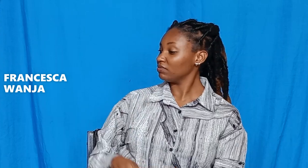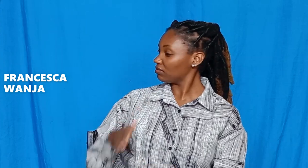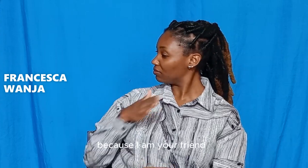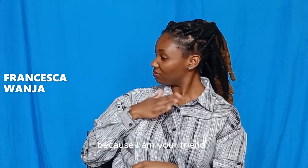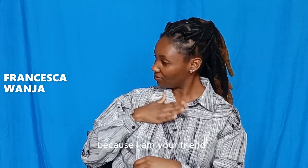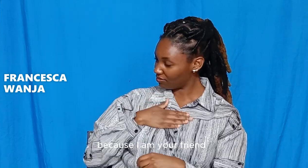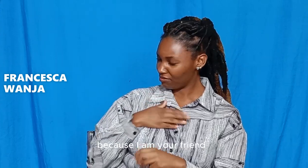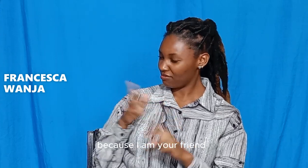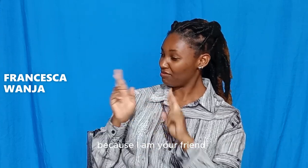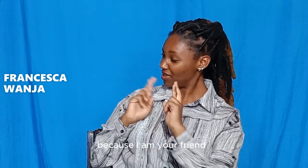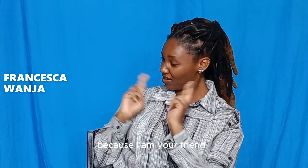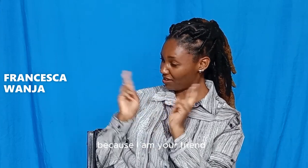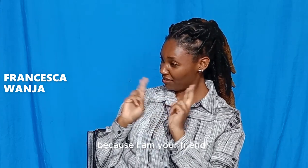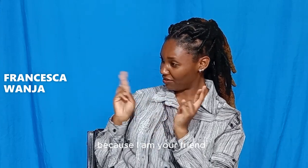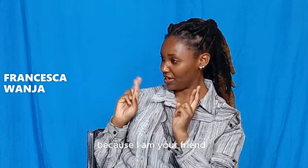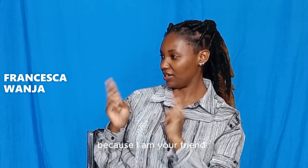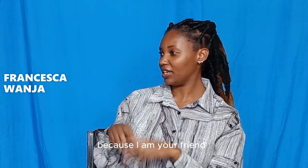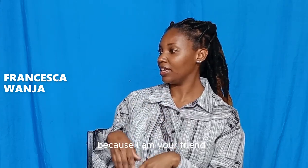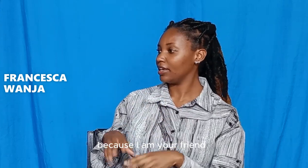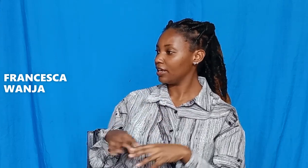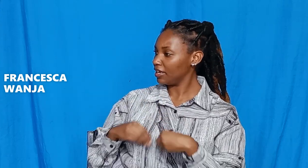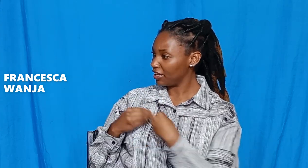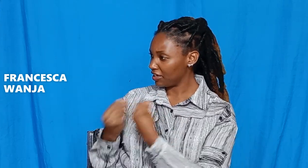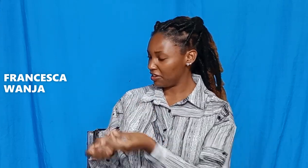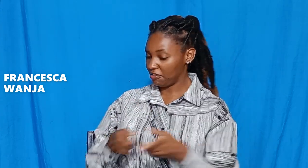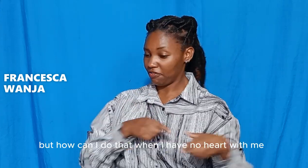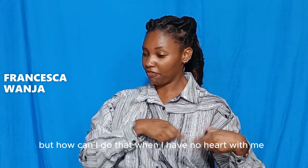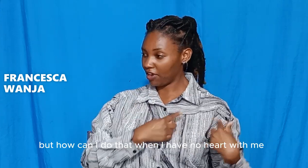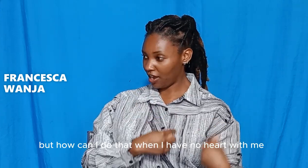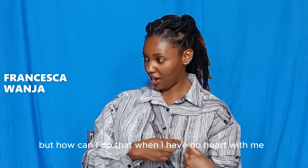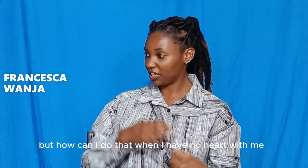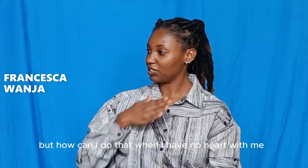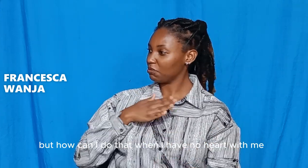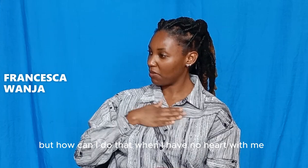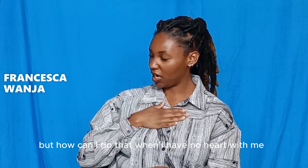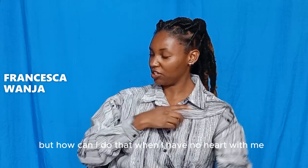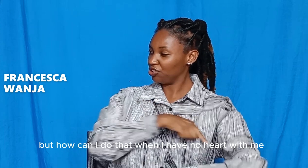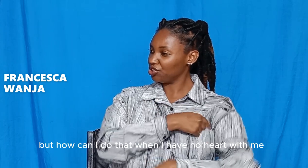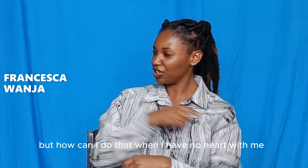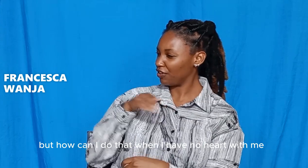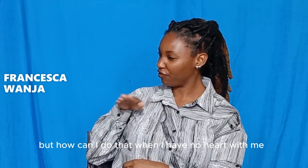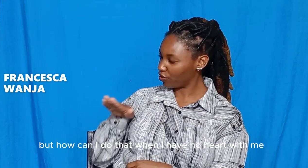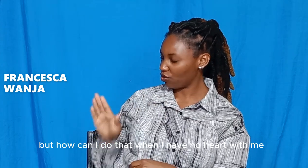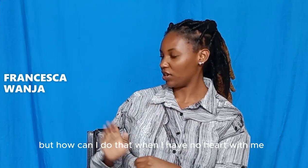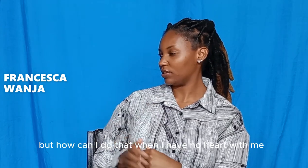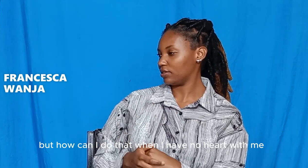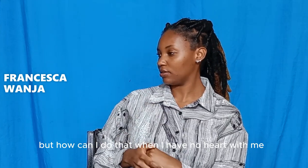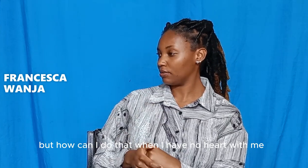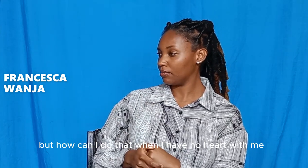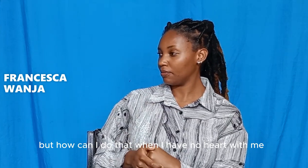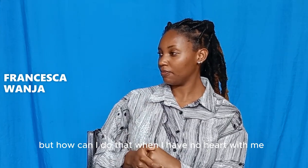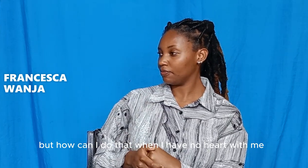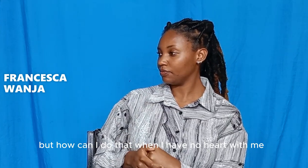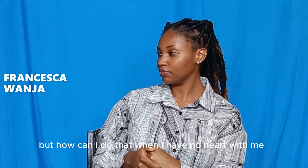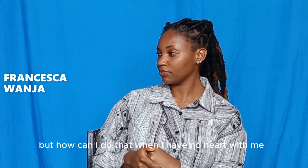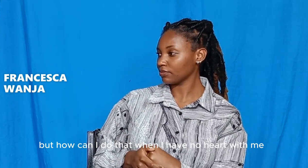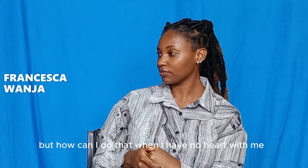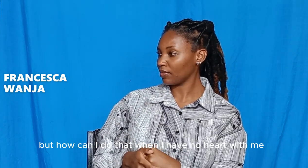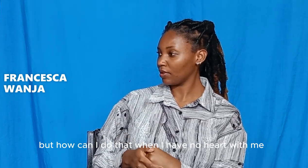Because I am your friend. But how can I do that when I have no heart with